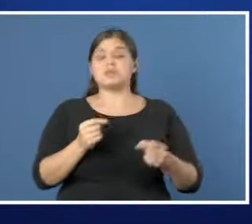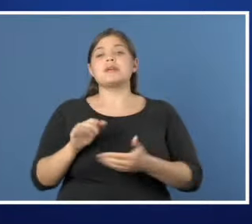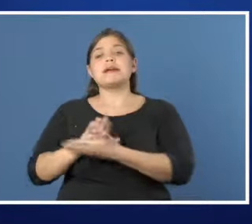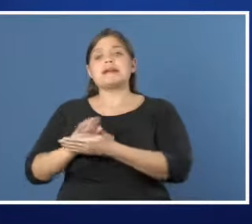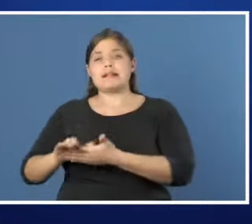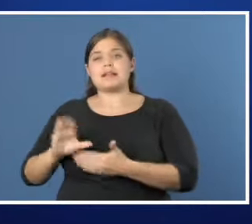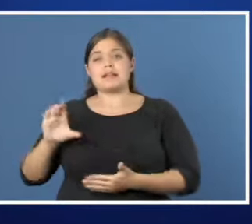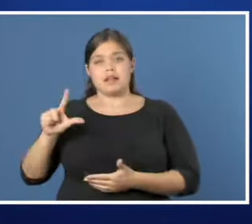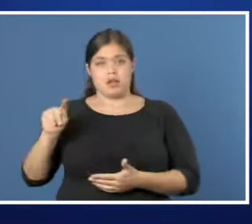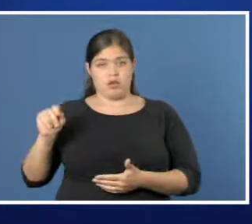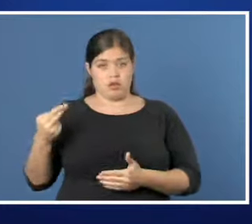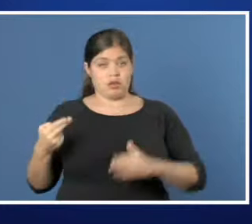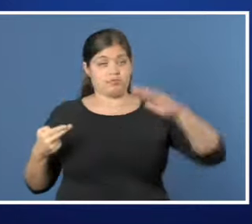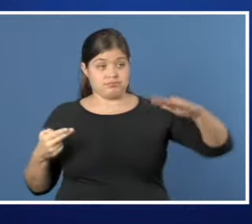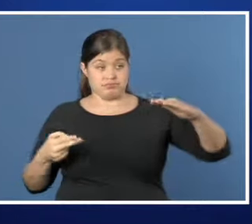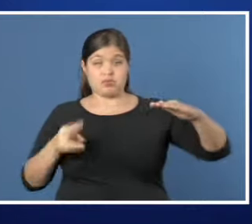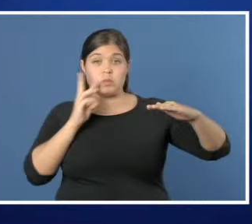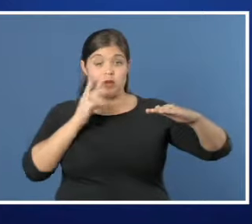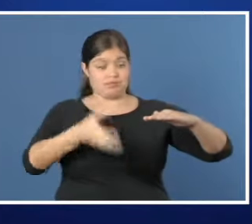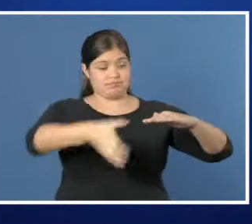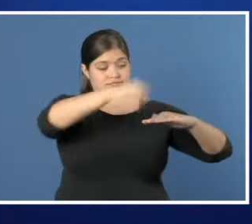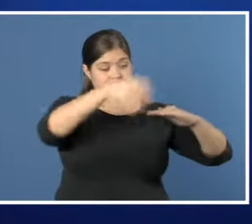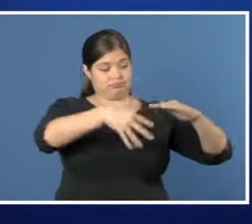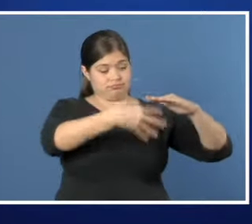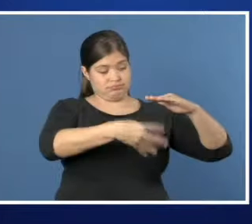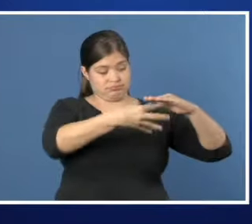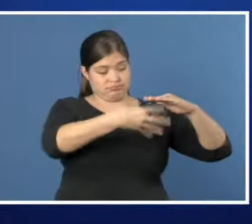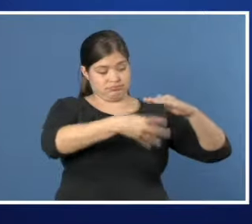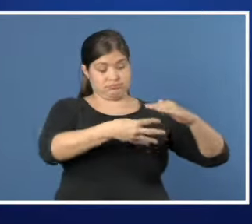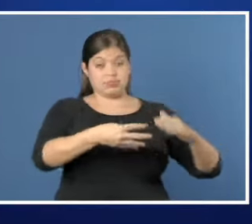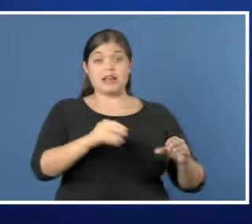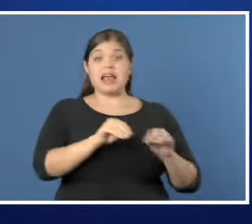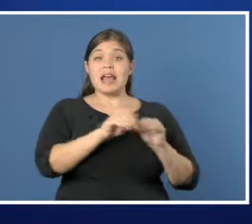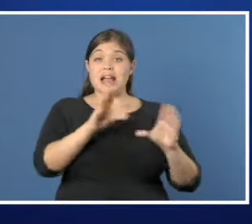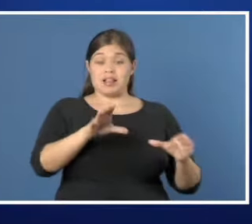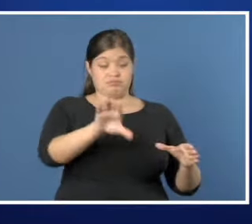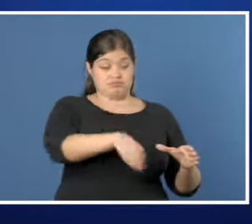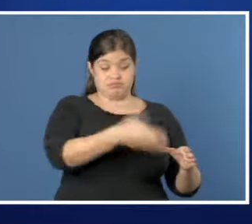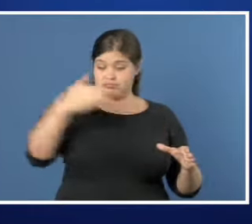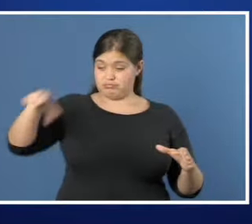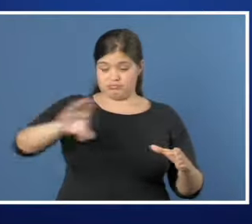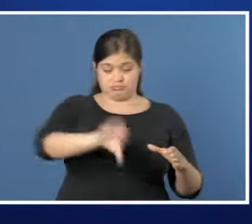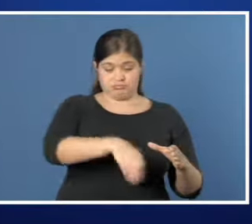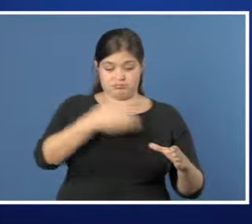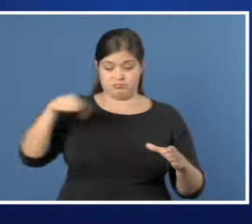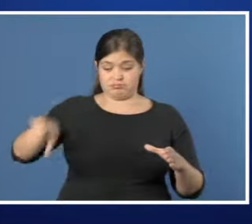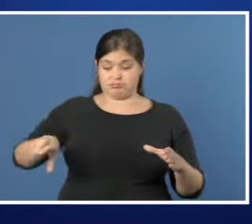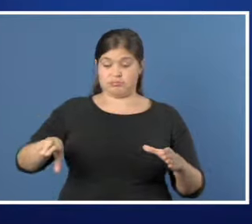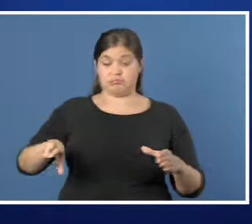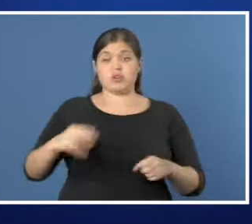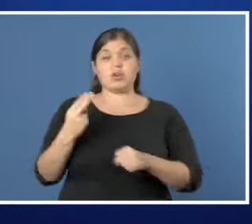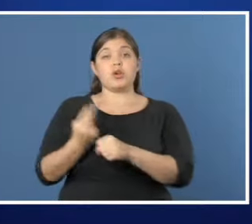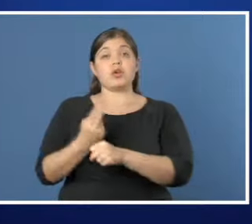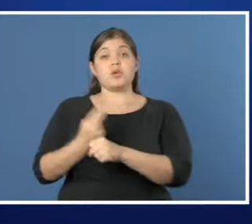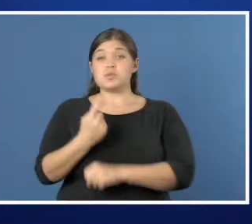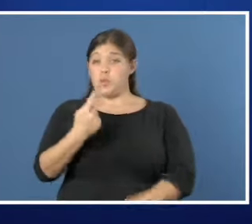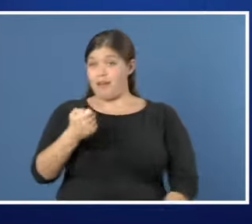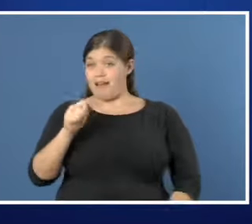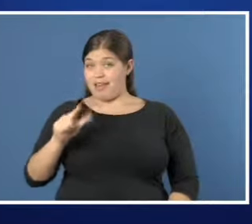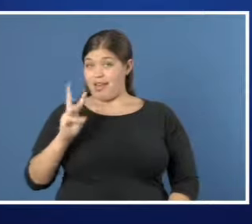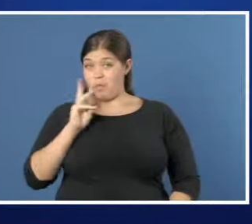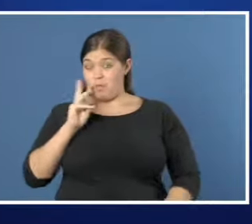If the water is cloudy, filter it through clean cloths or allow it to settle and draw off the clear water